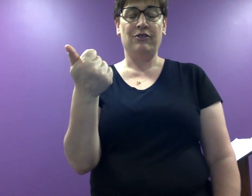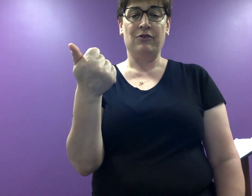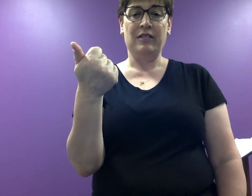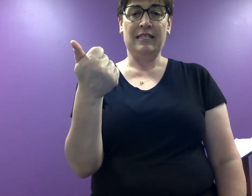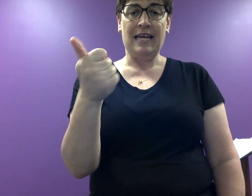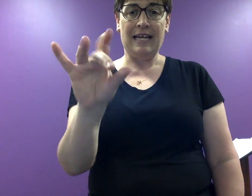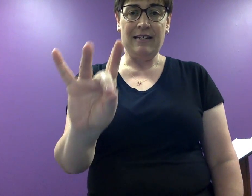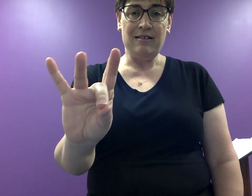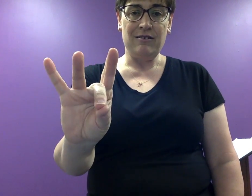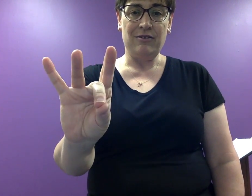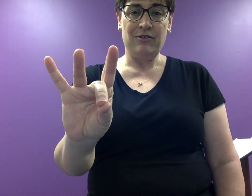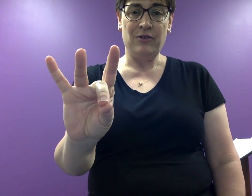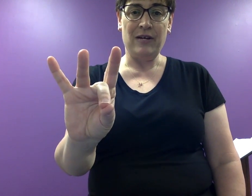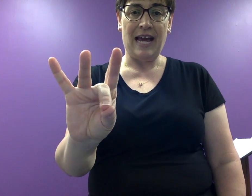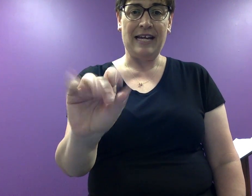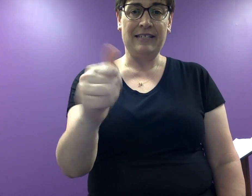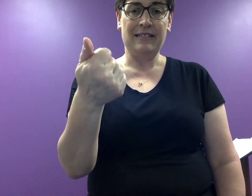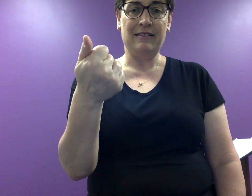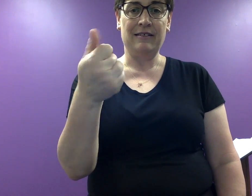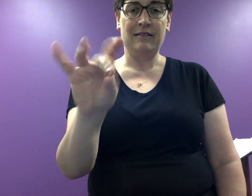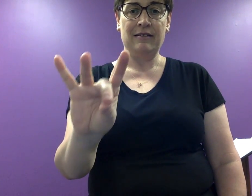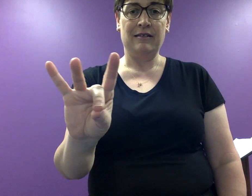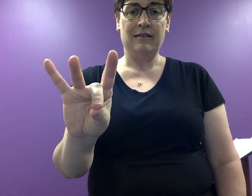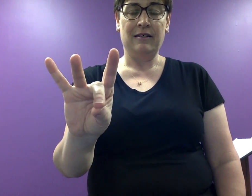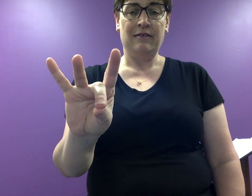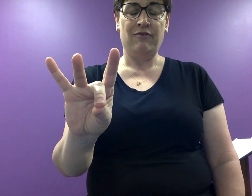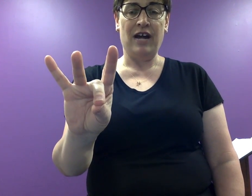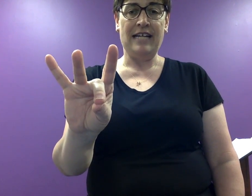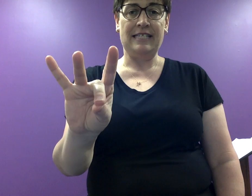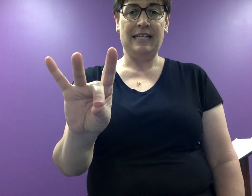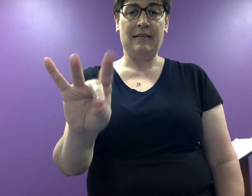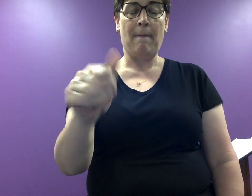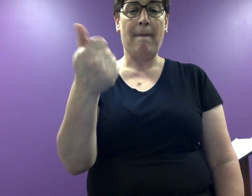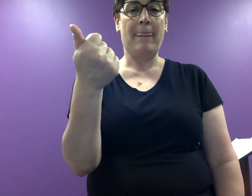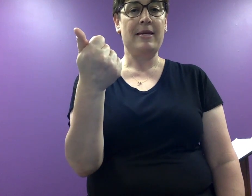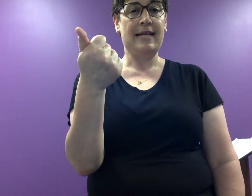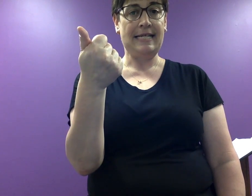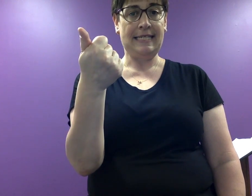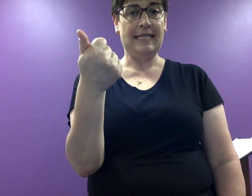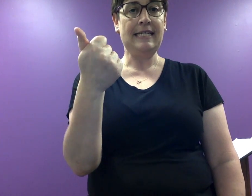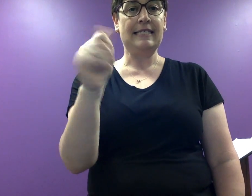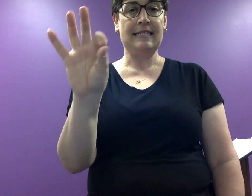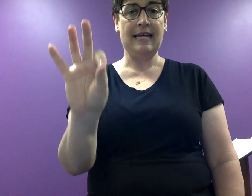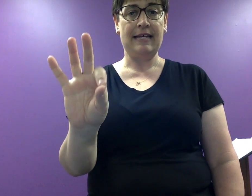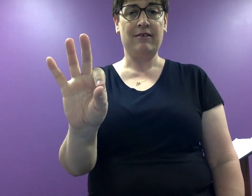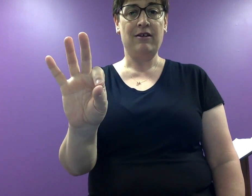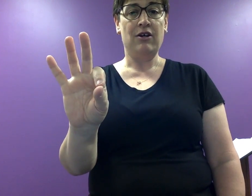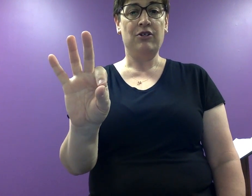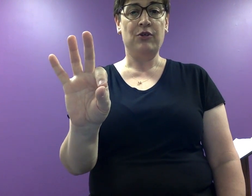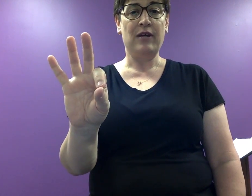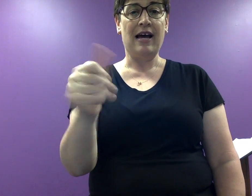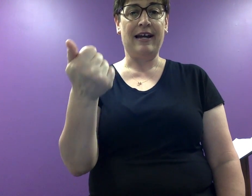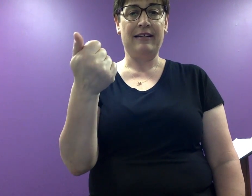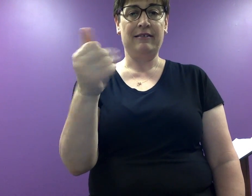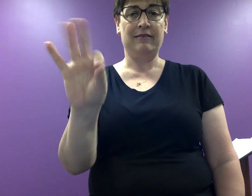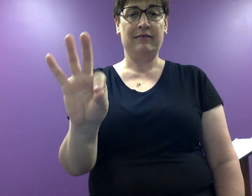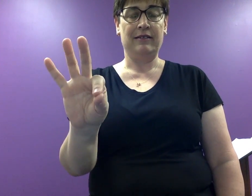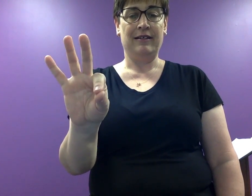doing the 10 to an 8 for 18. 19 is a 10 to a 9.